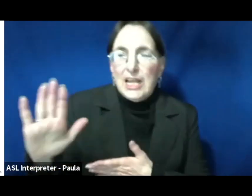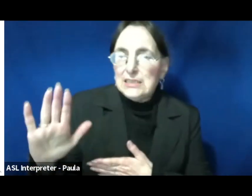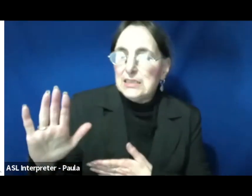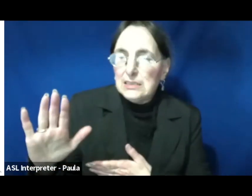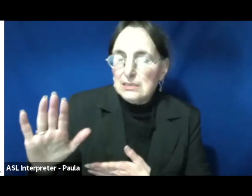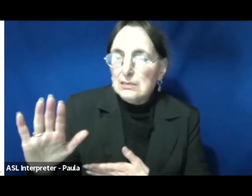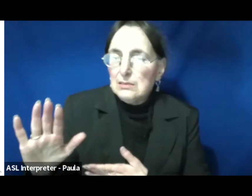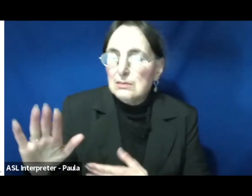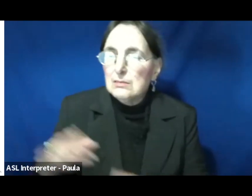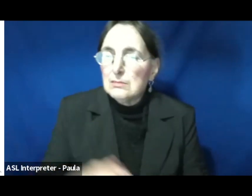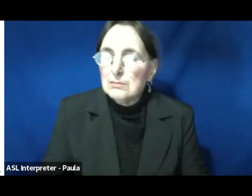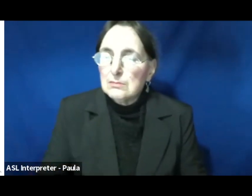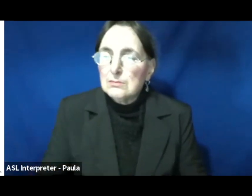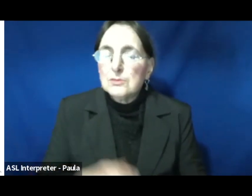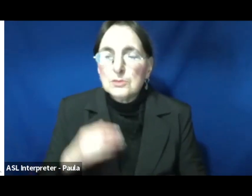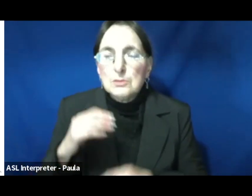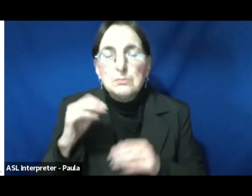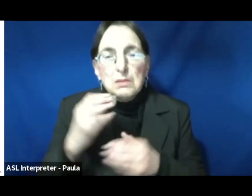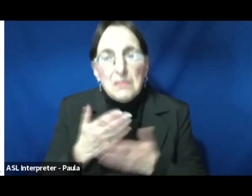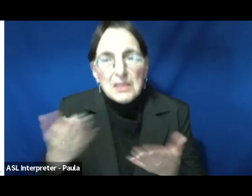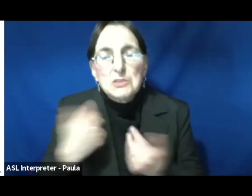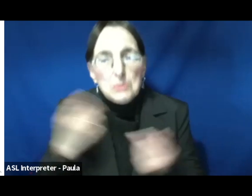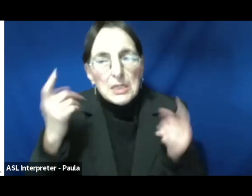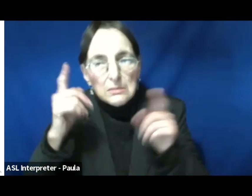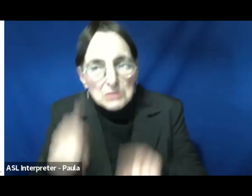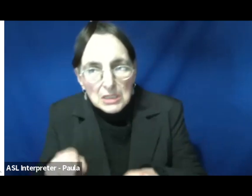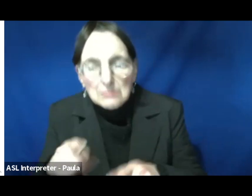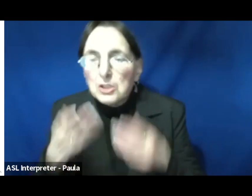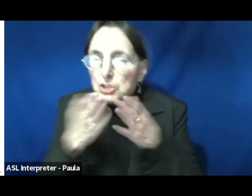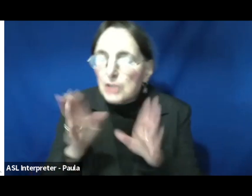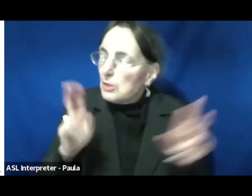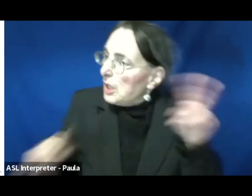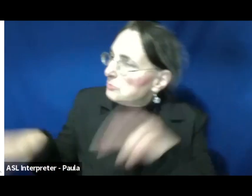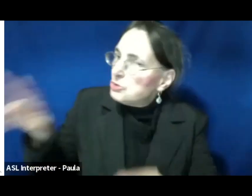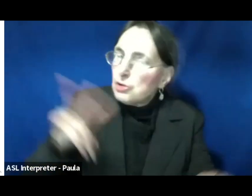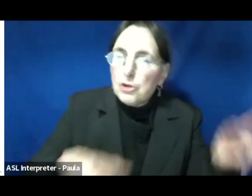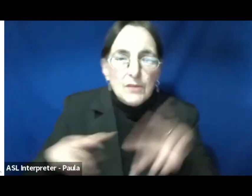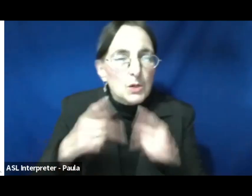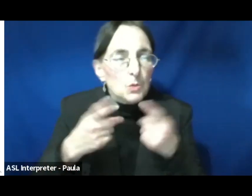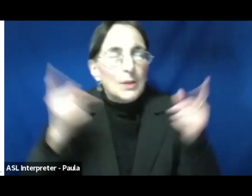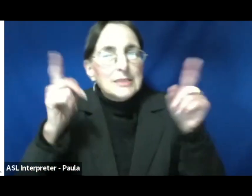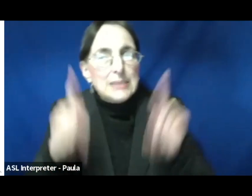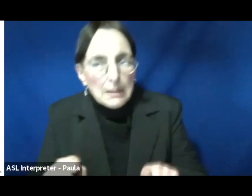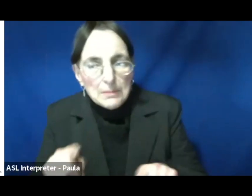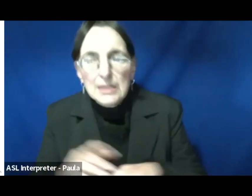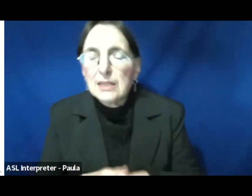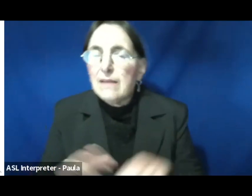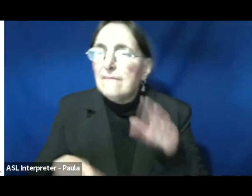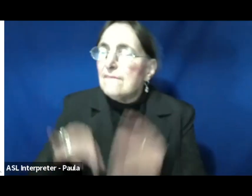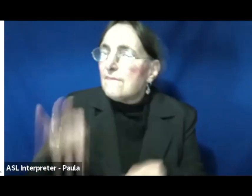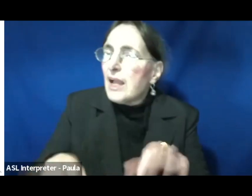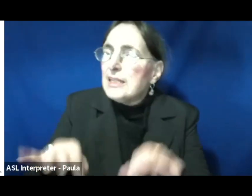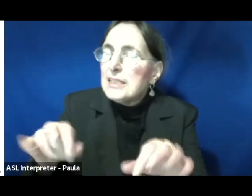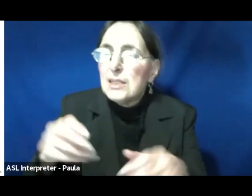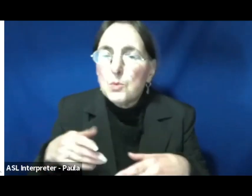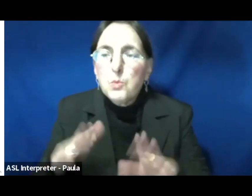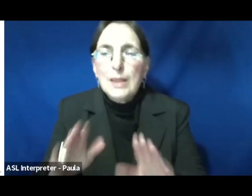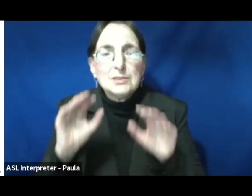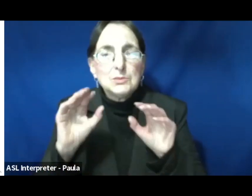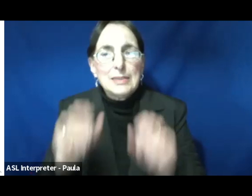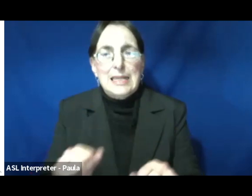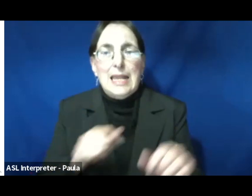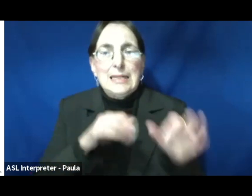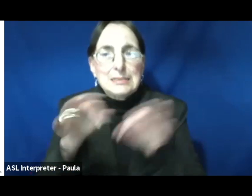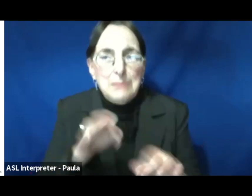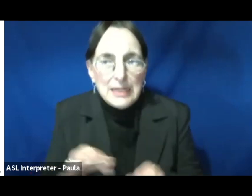from things that we agree upon, generally observing what's happening around us, right? And finding ways how we can actually explain those things. Or